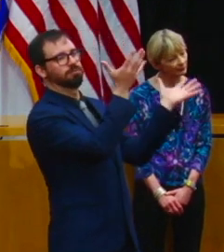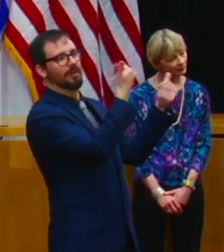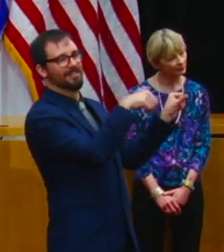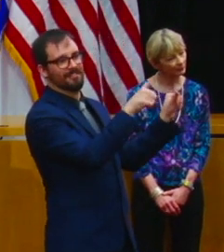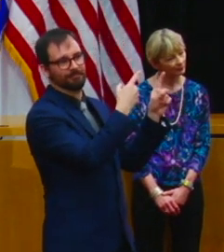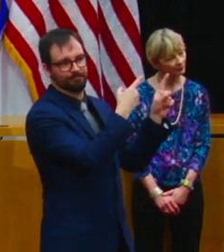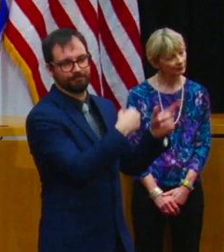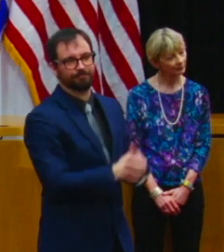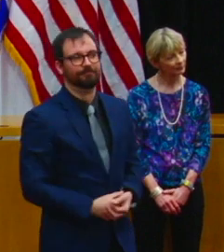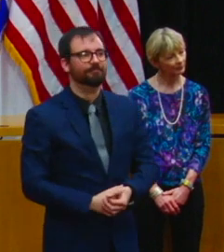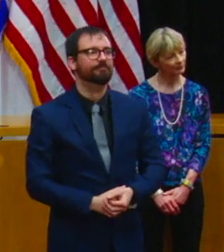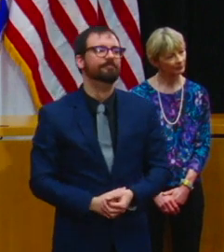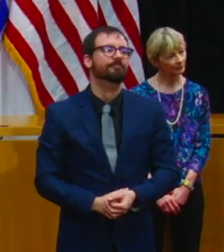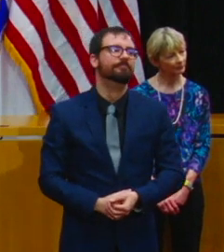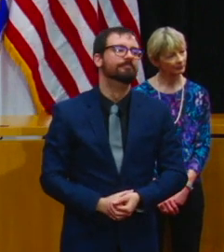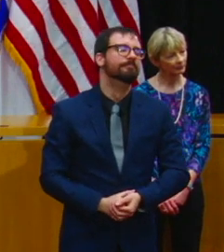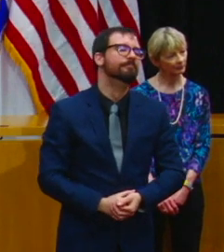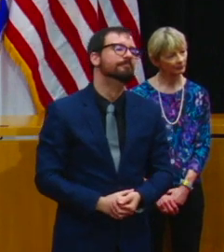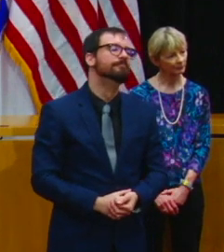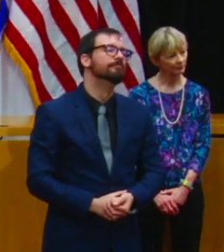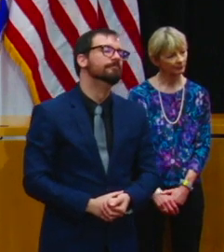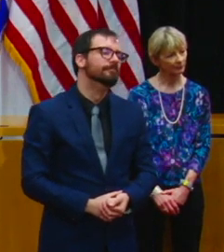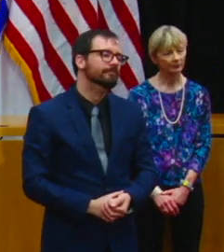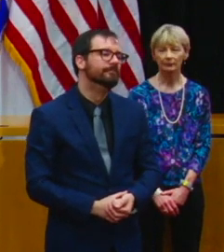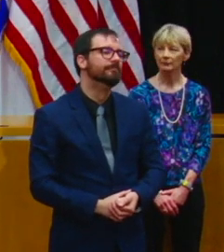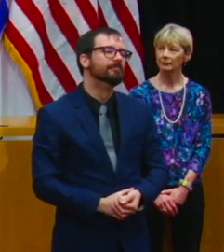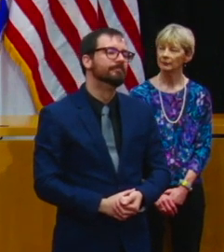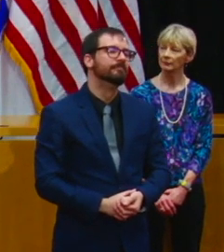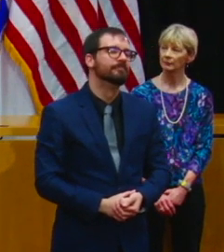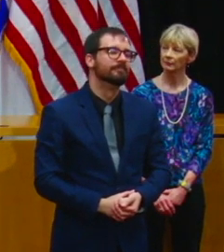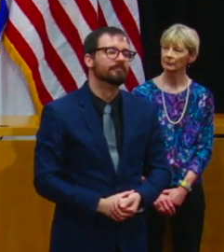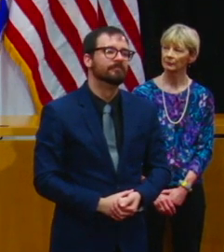just kind of speak to this and this decision by the